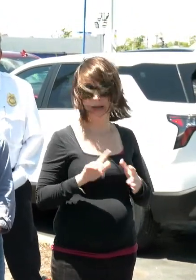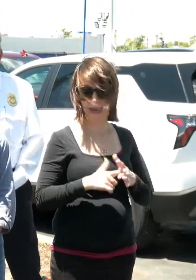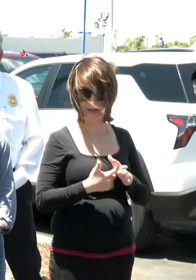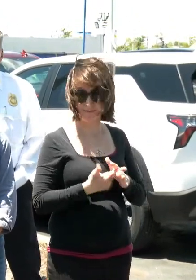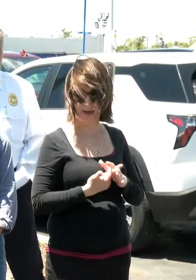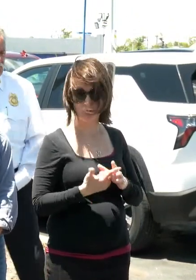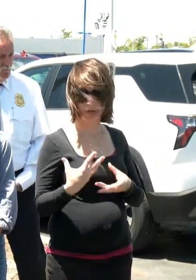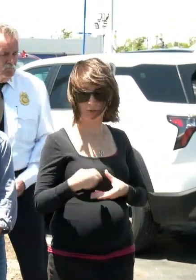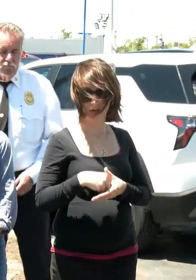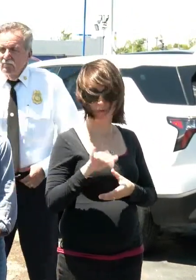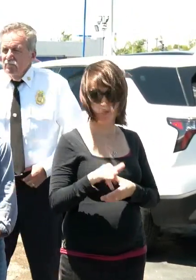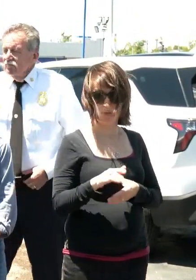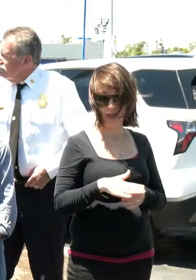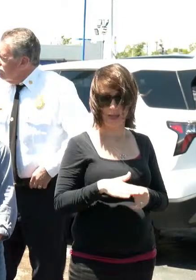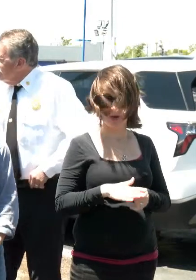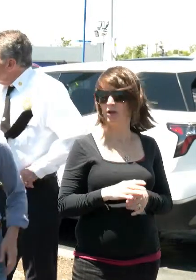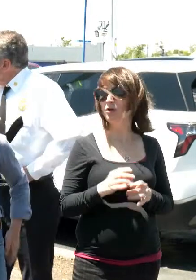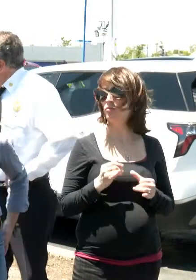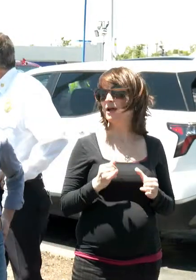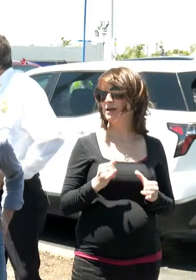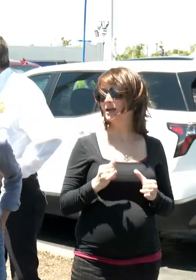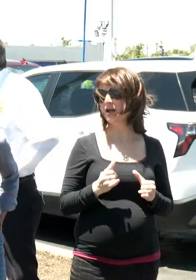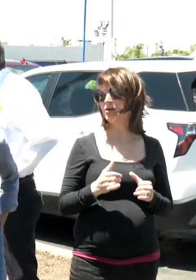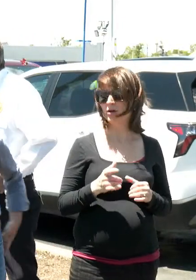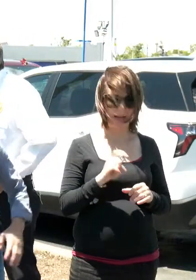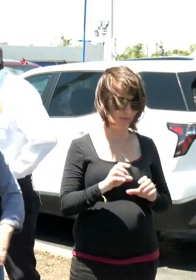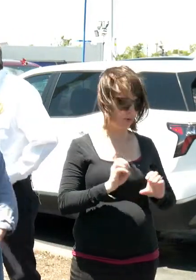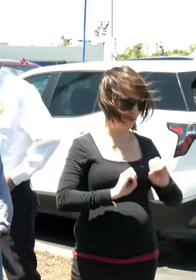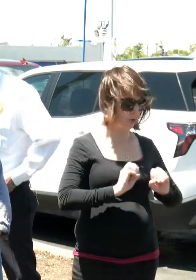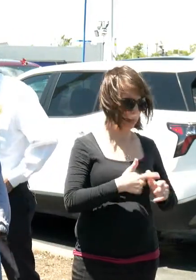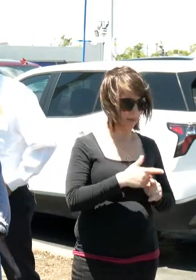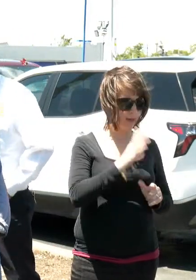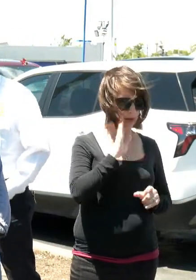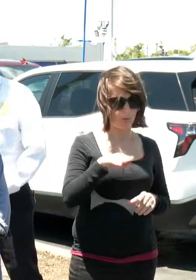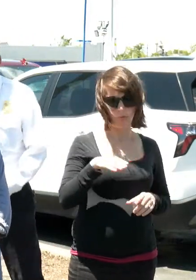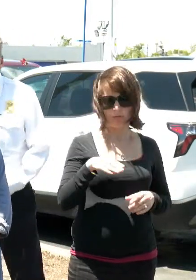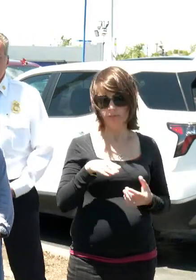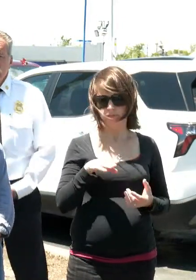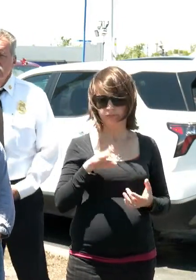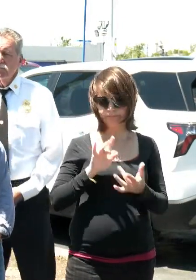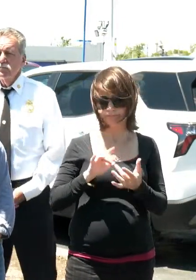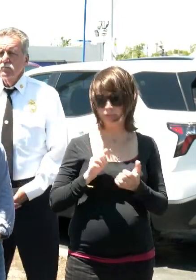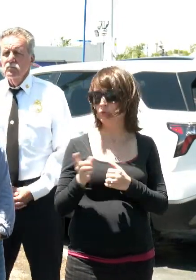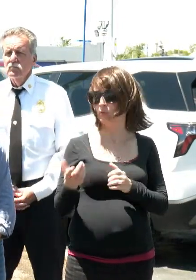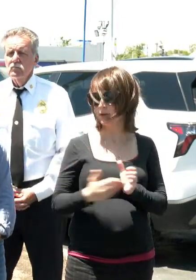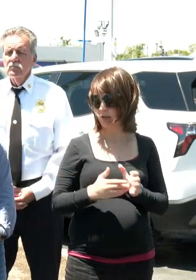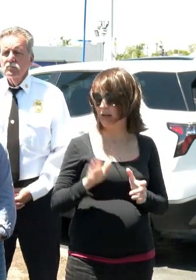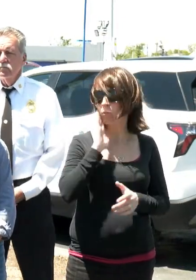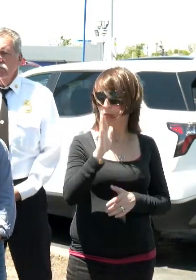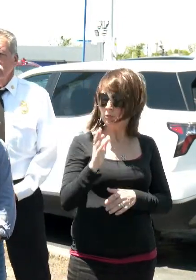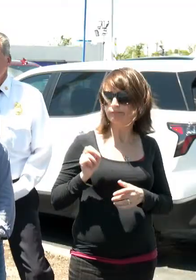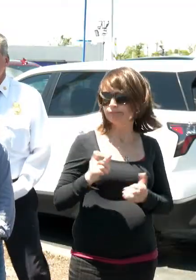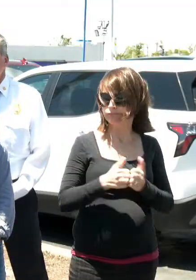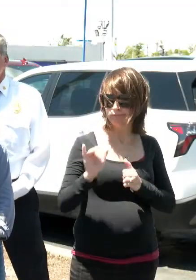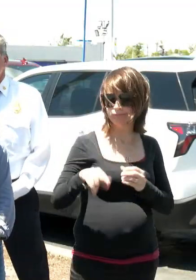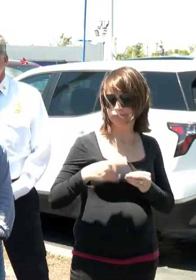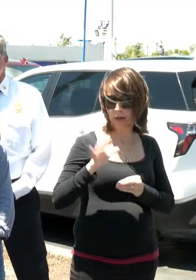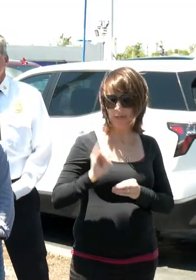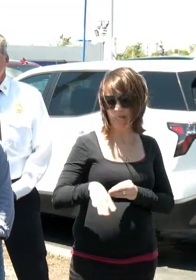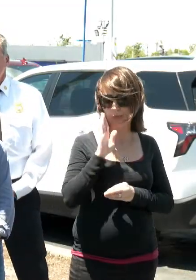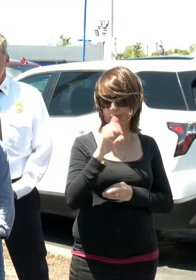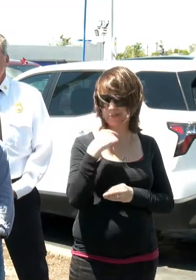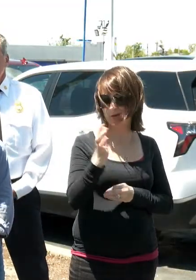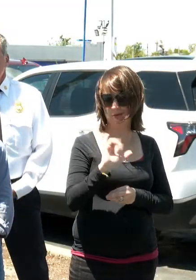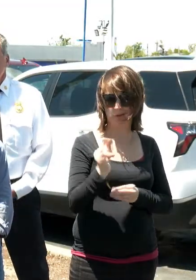No, right now, I'll still have to evaluate. I can get back an answer through Mitch for you. We'll evaluate that. I can give you an answer on it, but they asked me